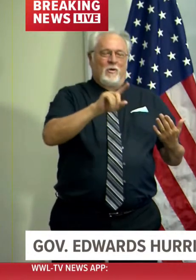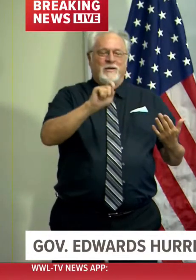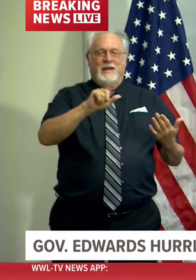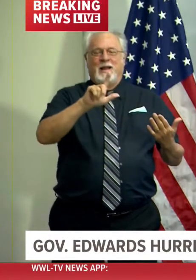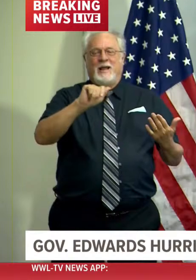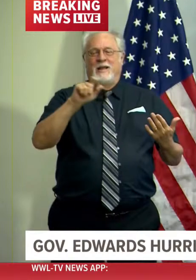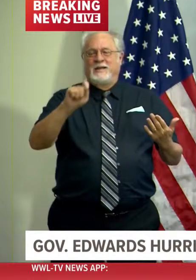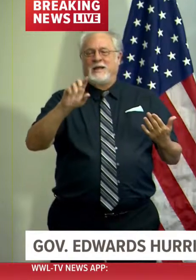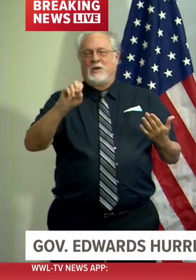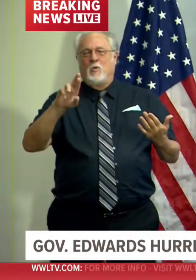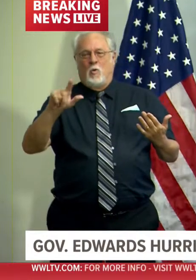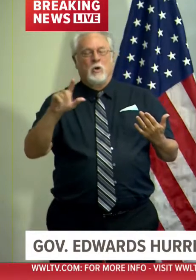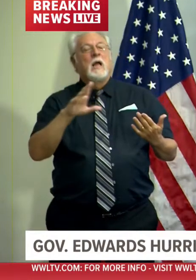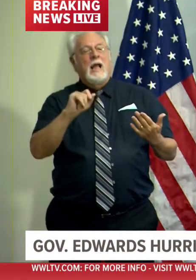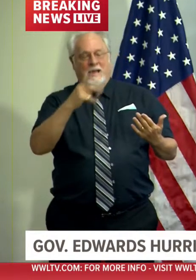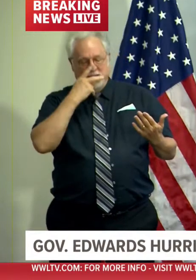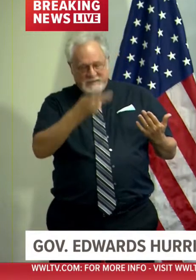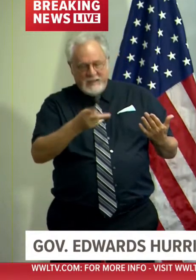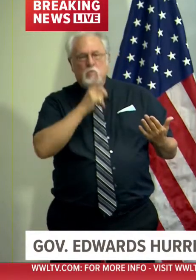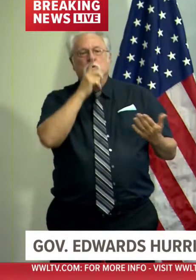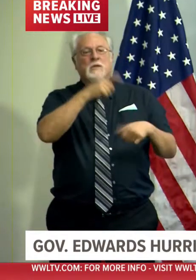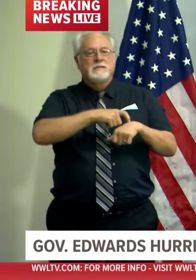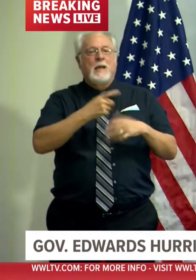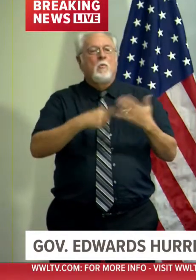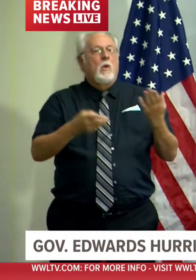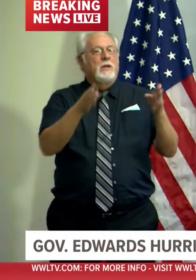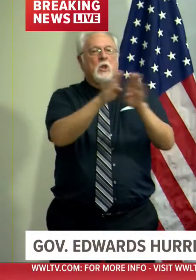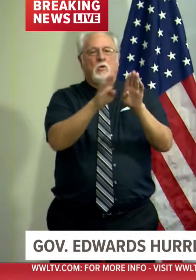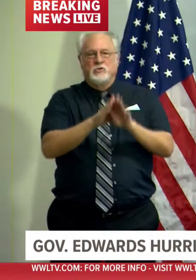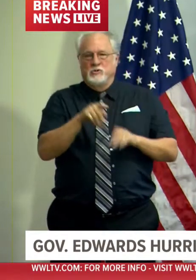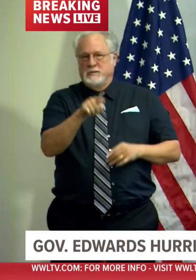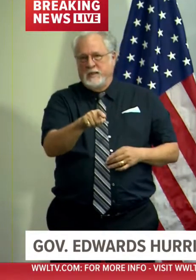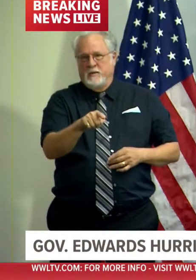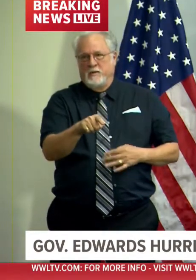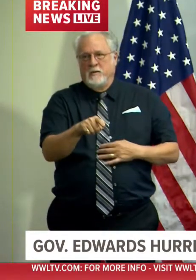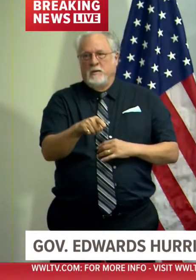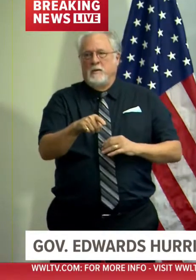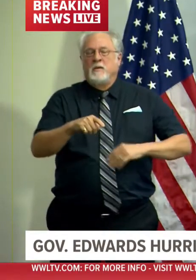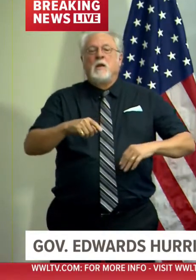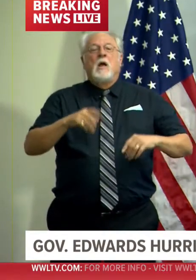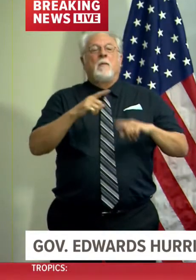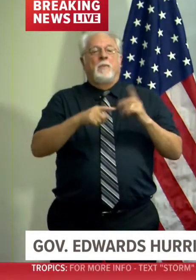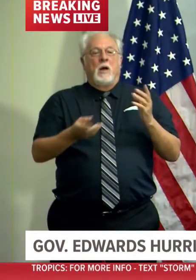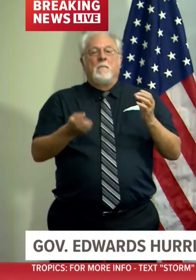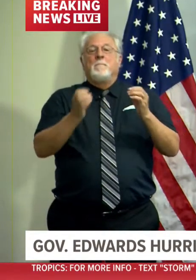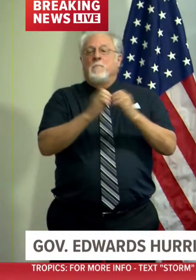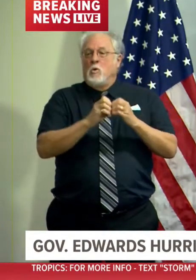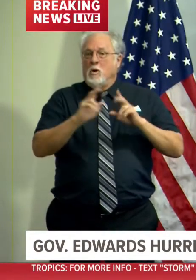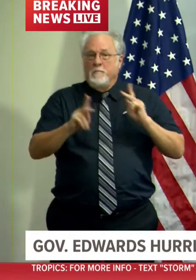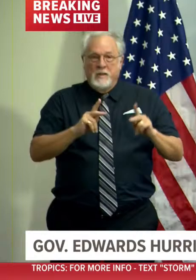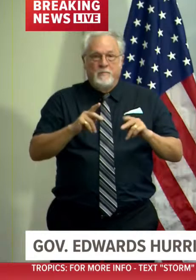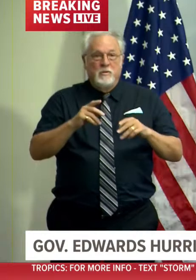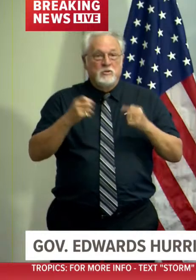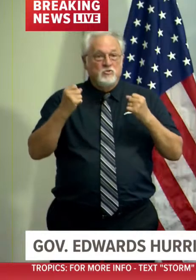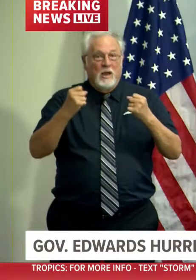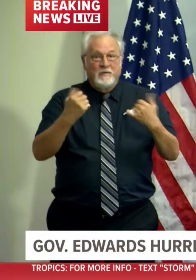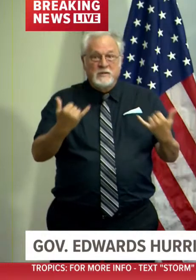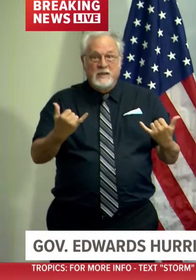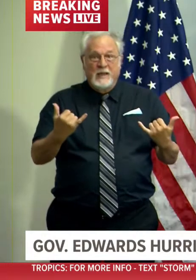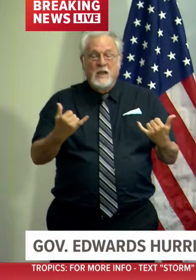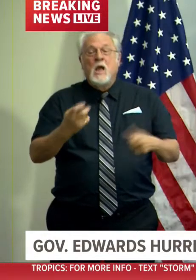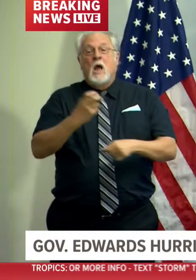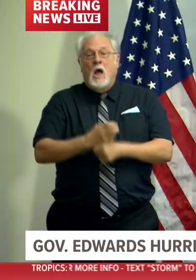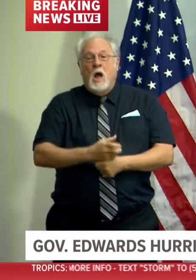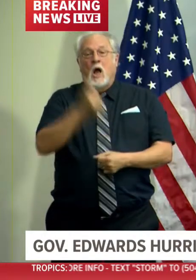511LA.org, and you can see real time what those closures are. But again, the more people on the road today,